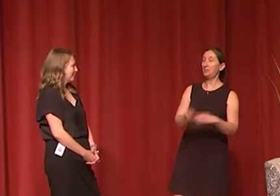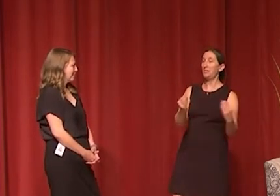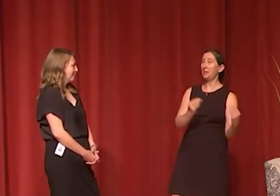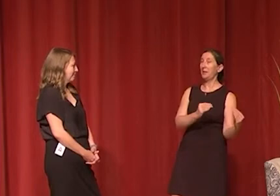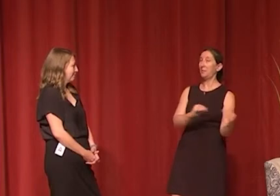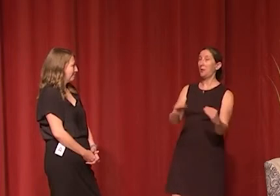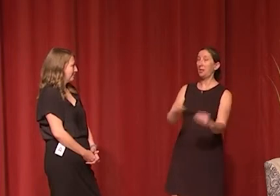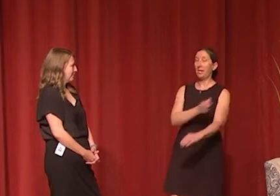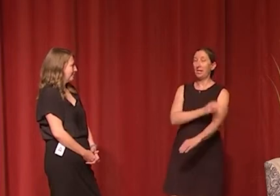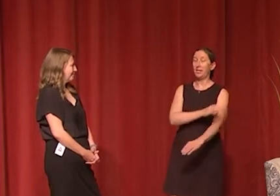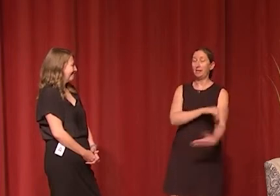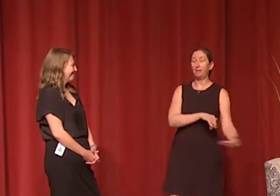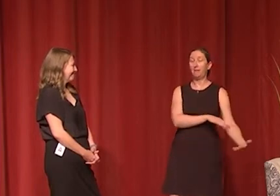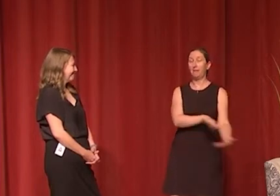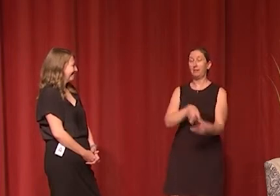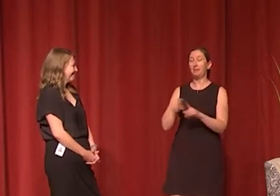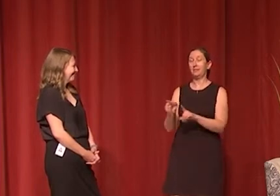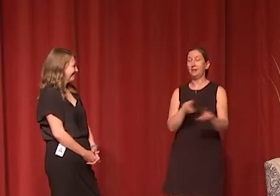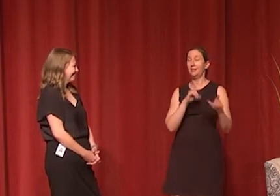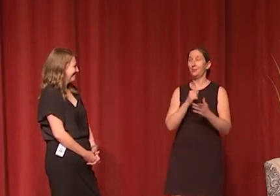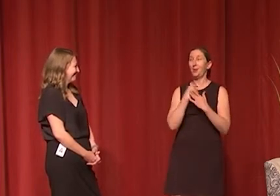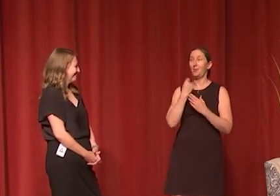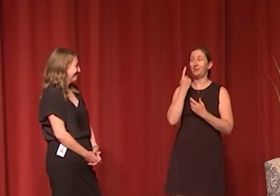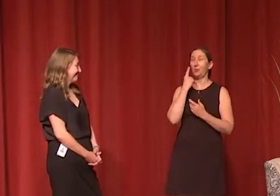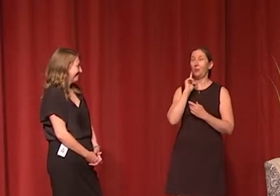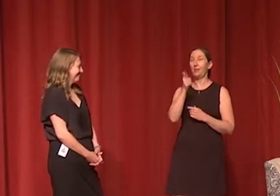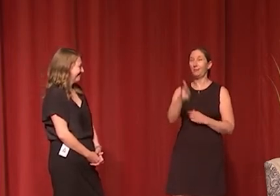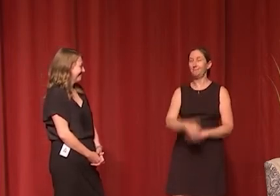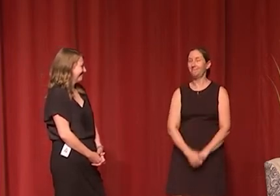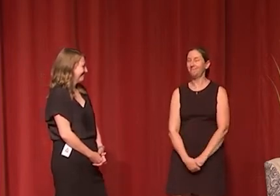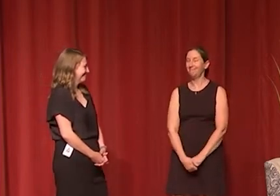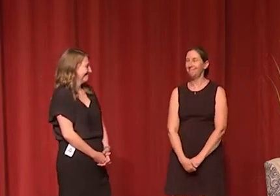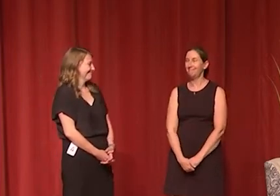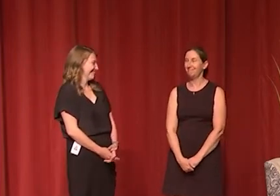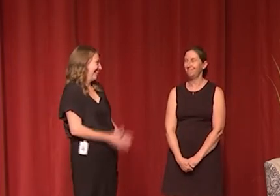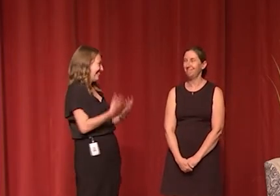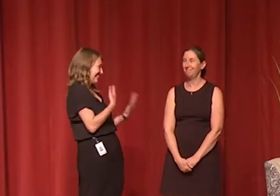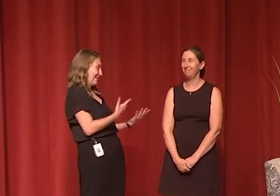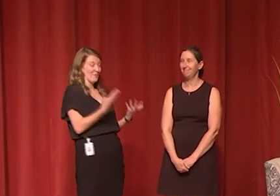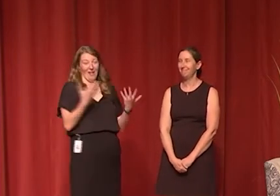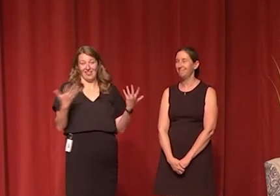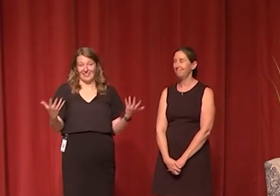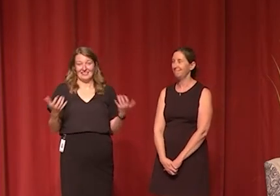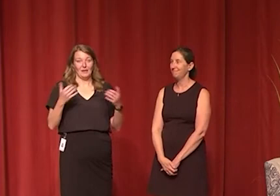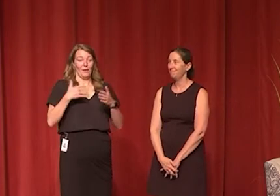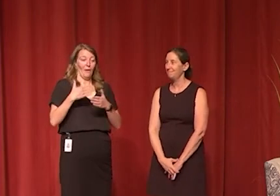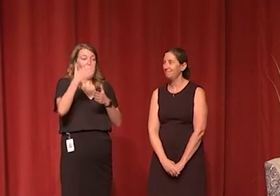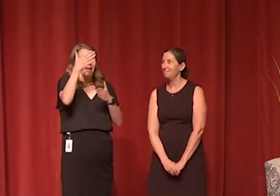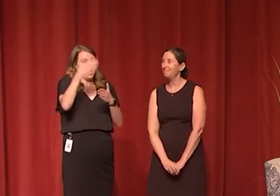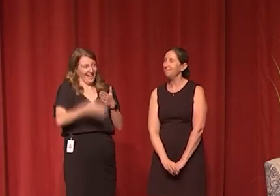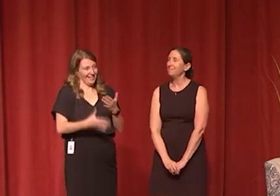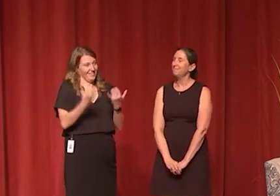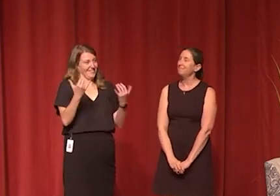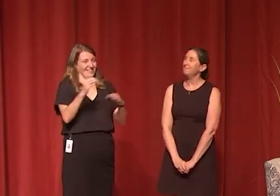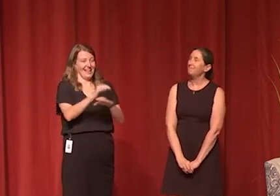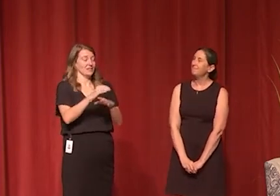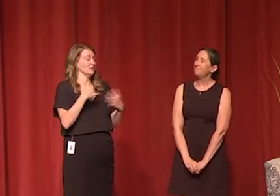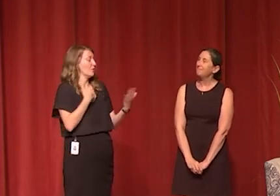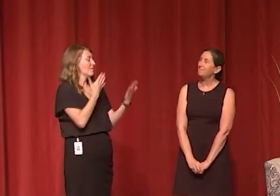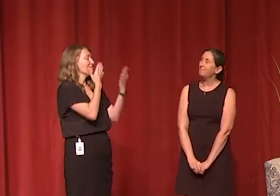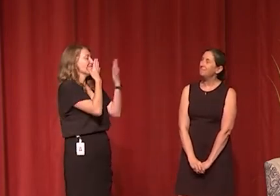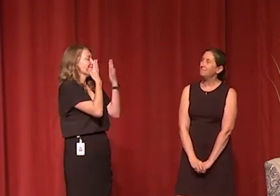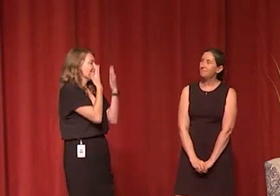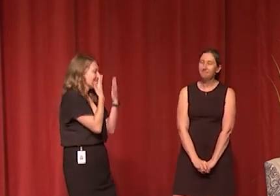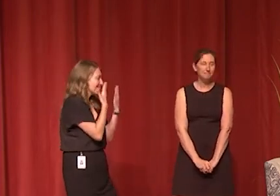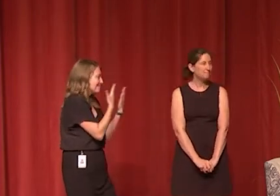questions. Thank you. Well, we have come to the end of our evening. I want to express my very deep gratitude